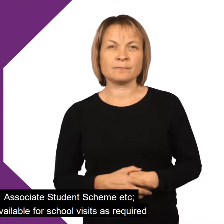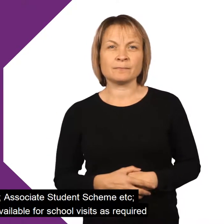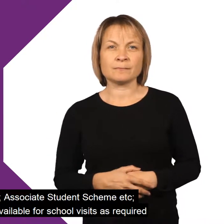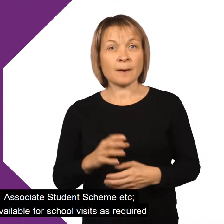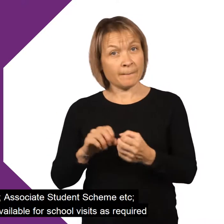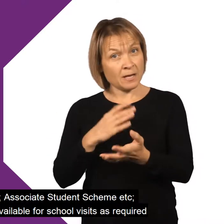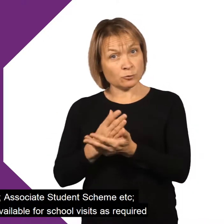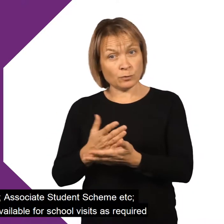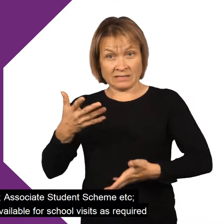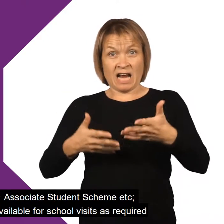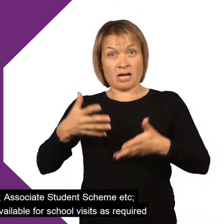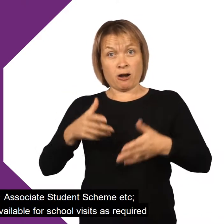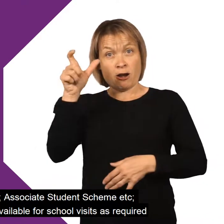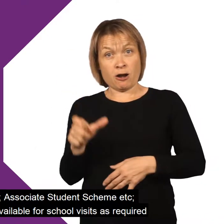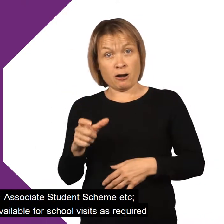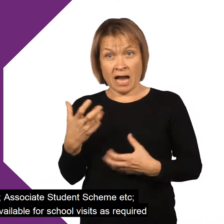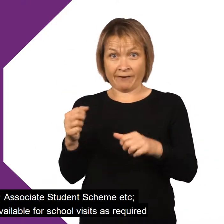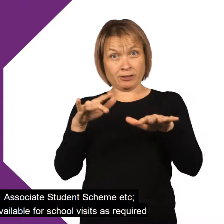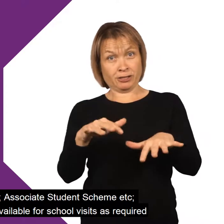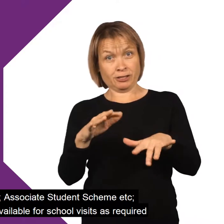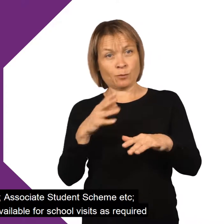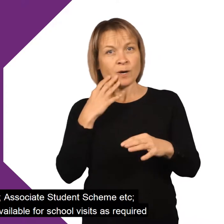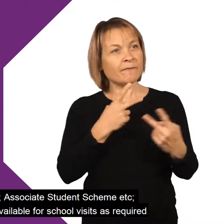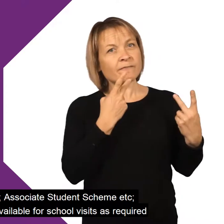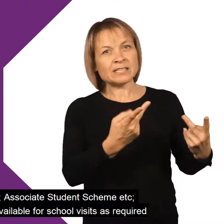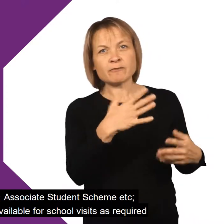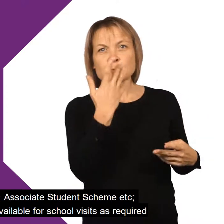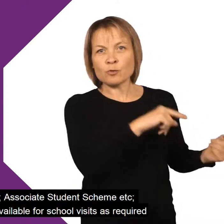Ensure that a signer is available for school visits as required